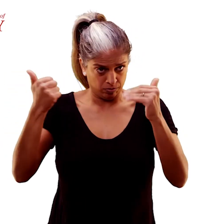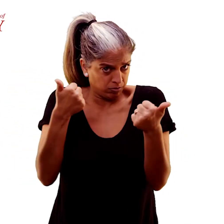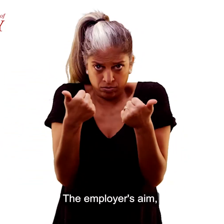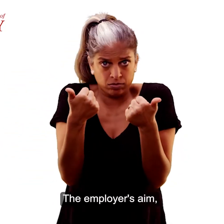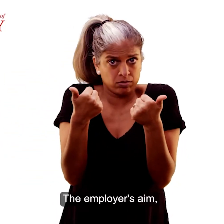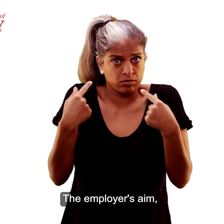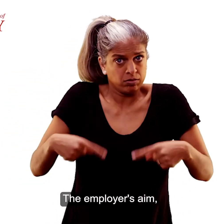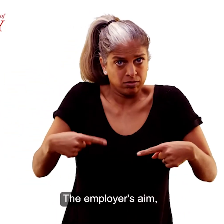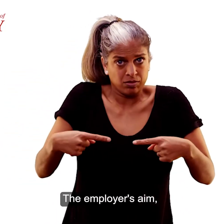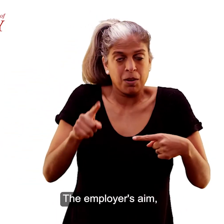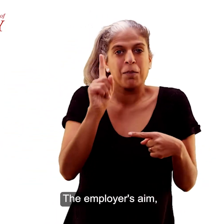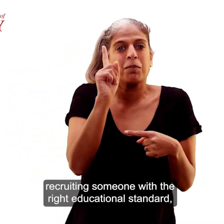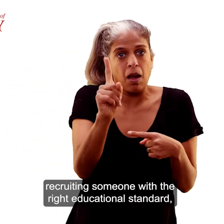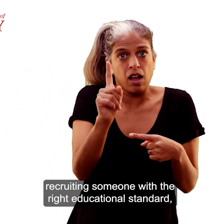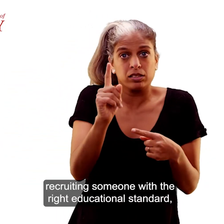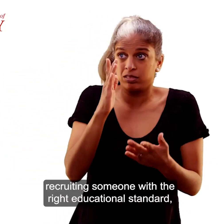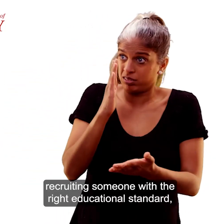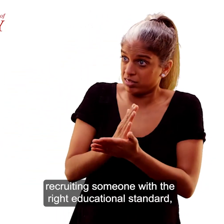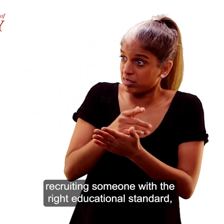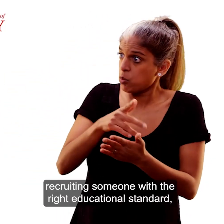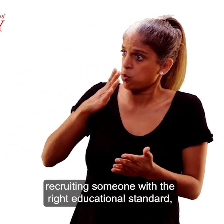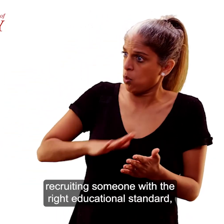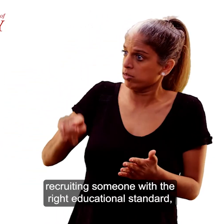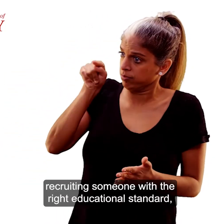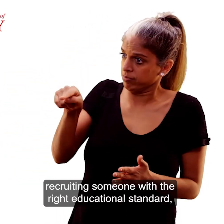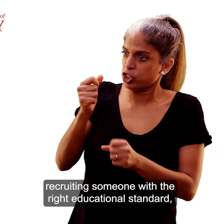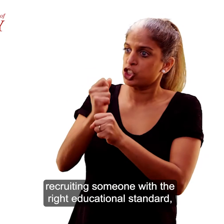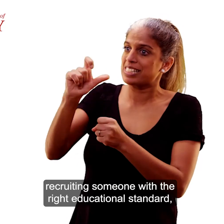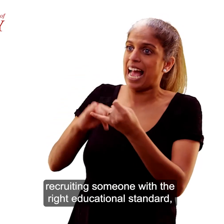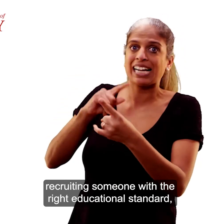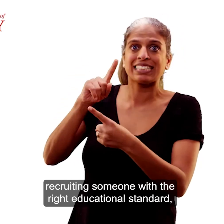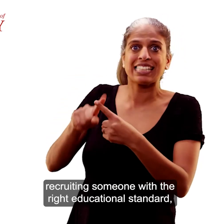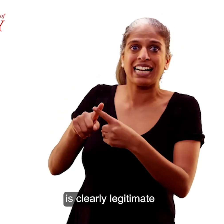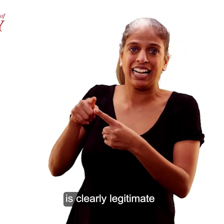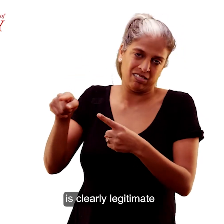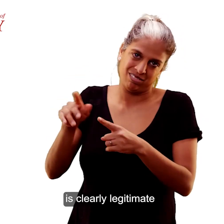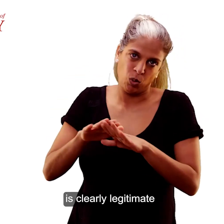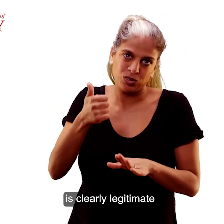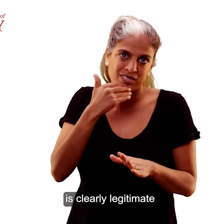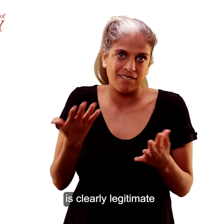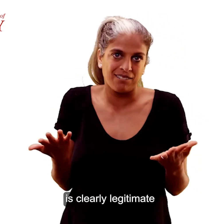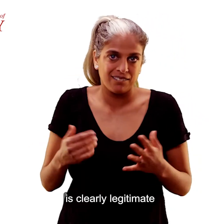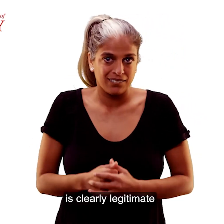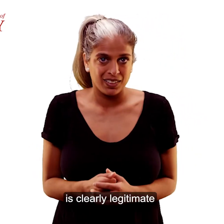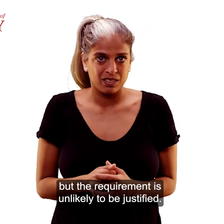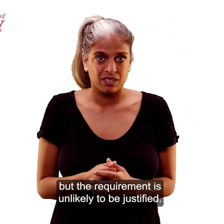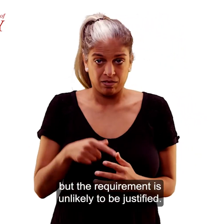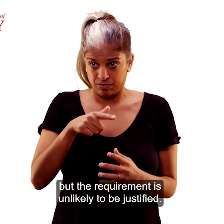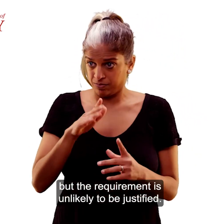The employer's aim, recruiting someone with the right educational standard, is clearly legitimate, but the requirement